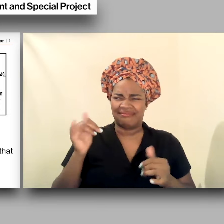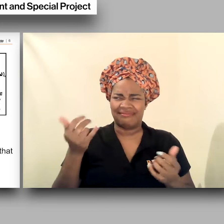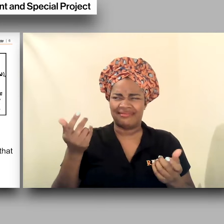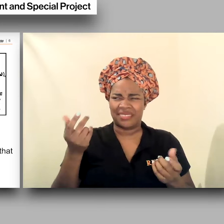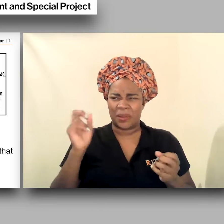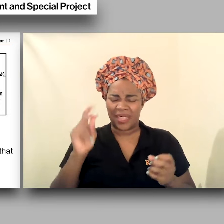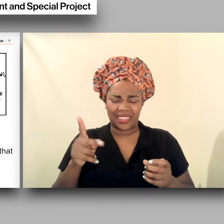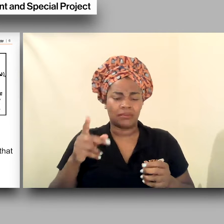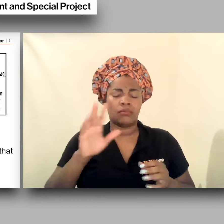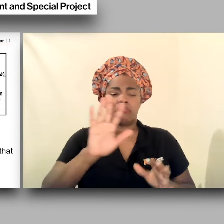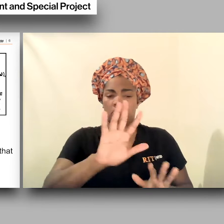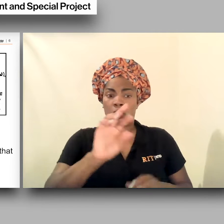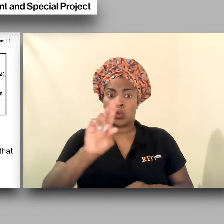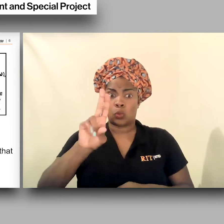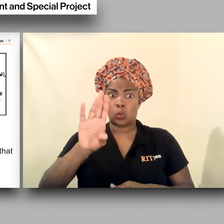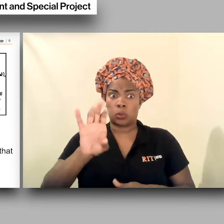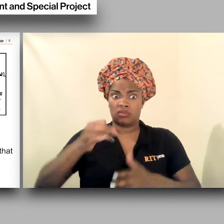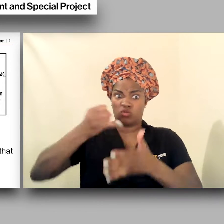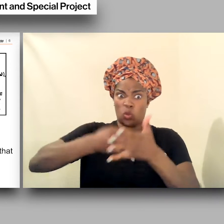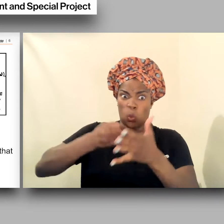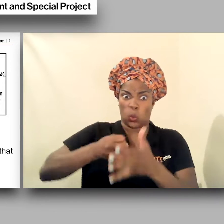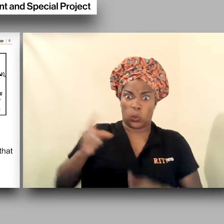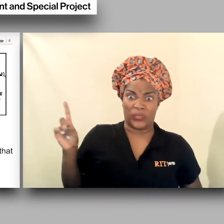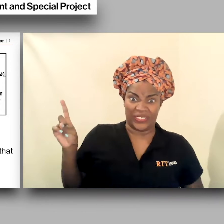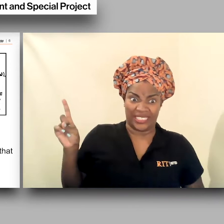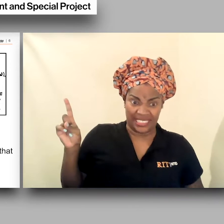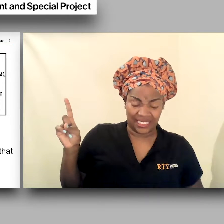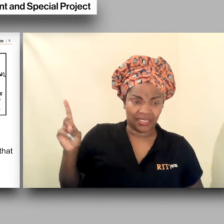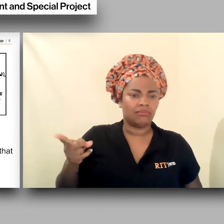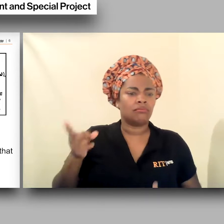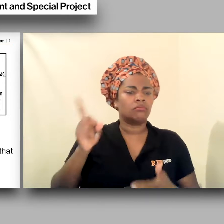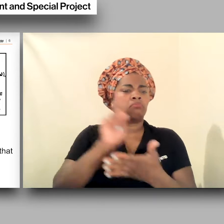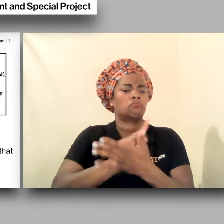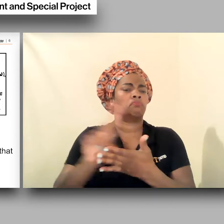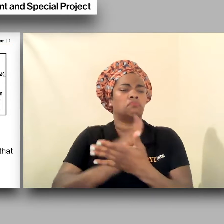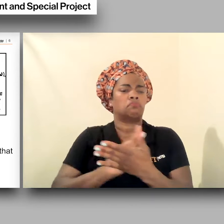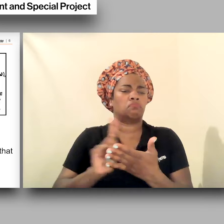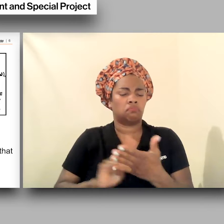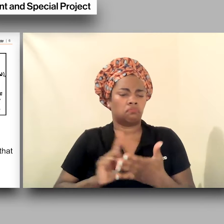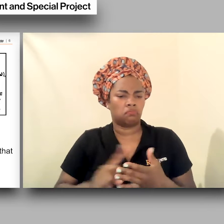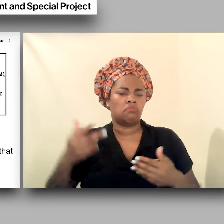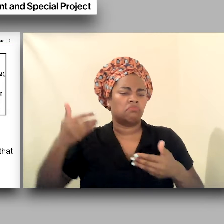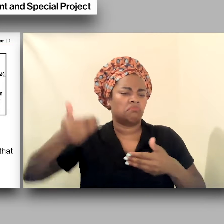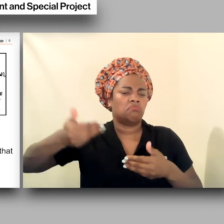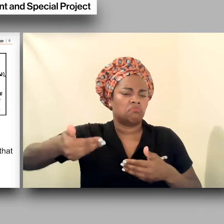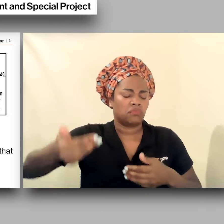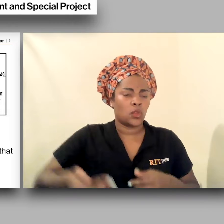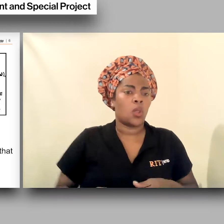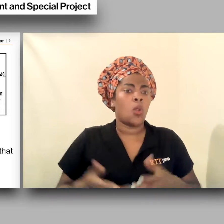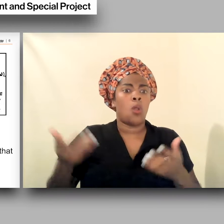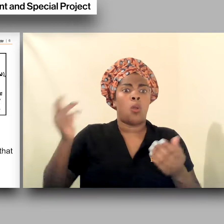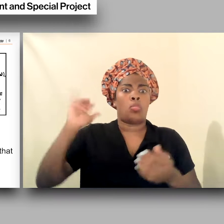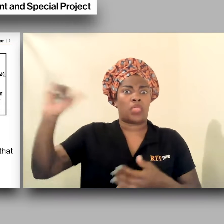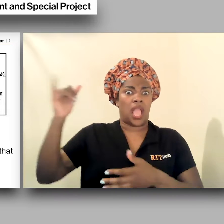So Rube was a cartoonist himself, and so he did a lot of drawings.